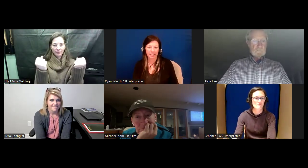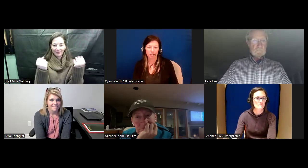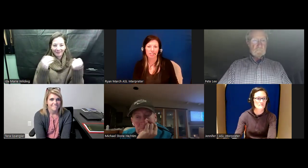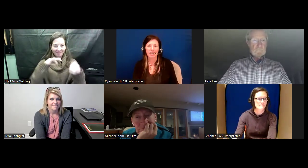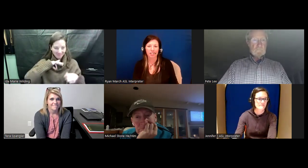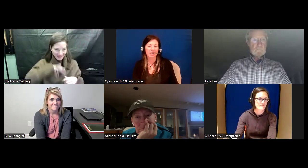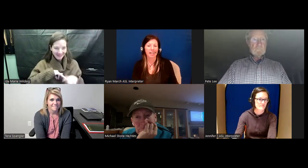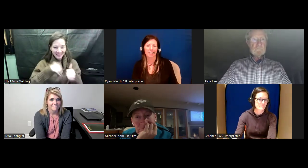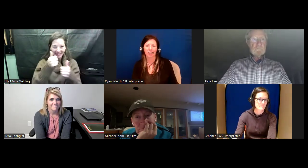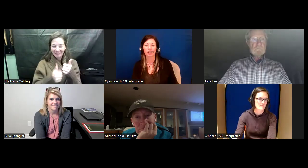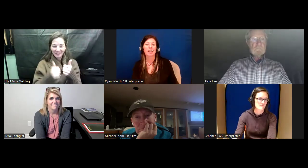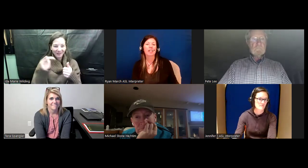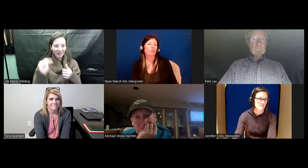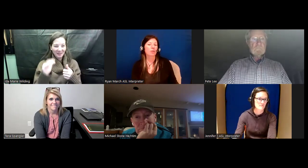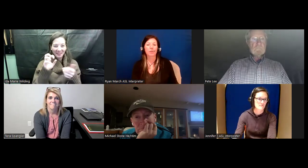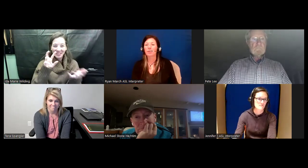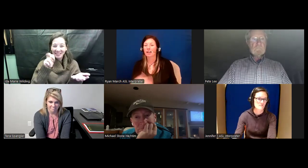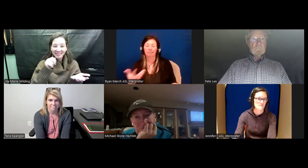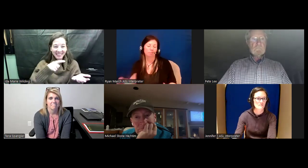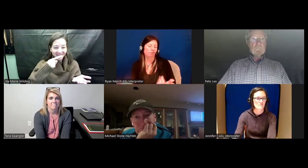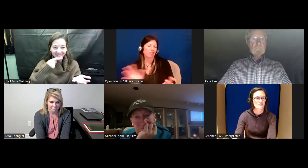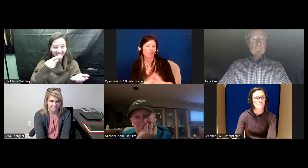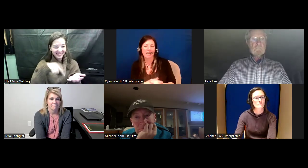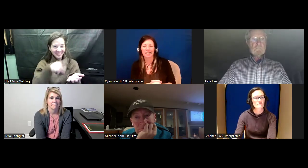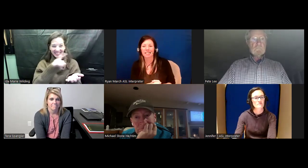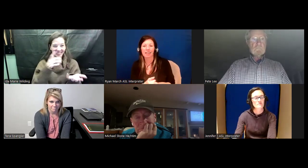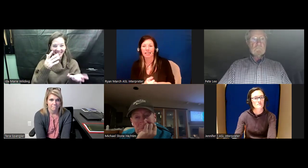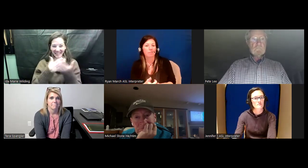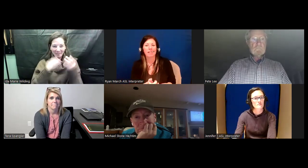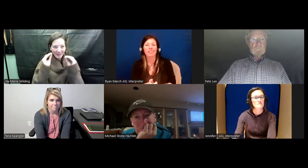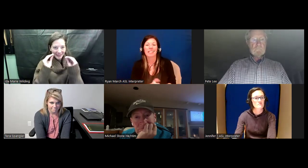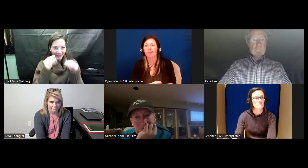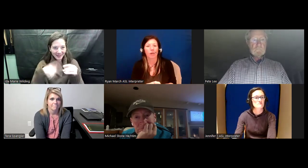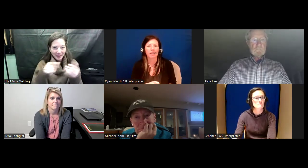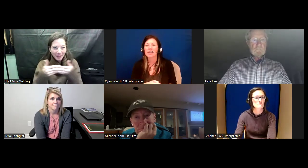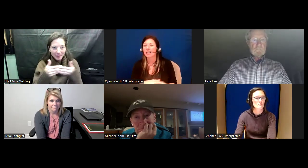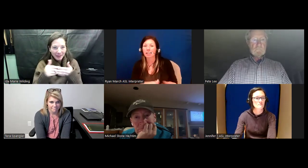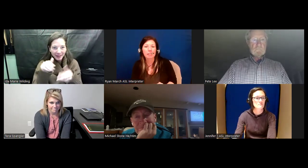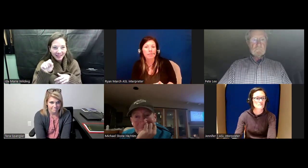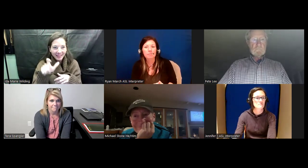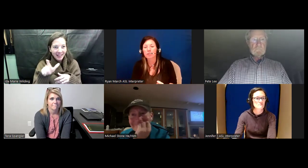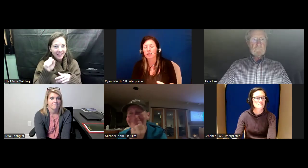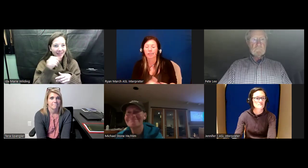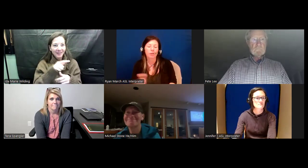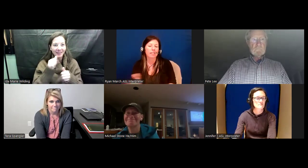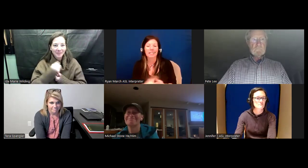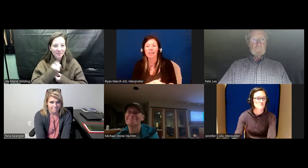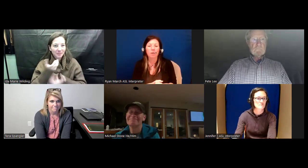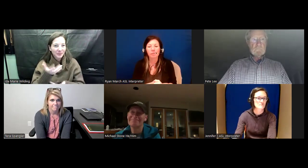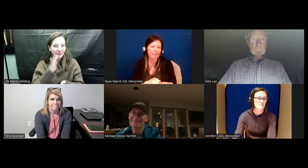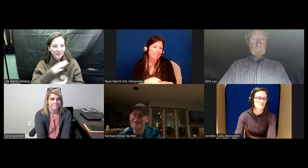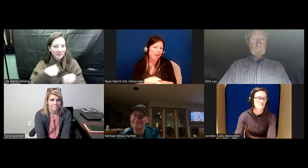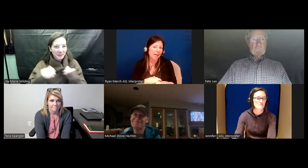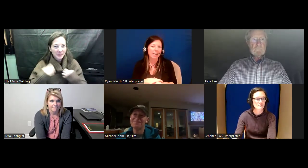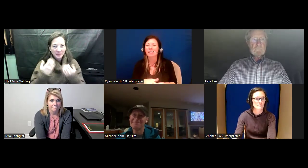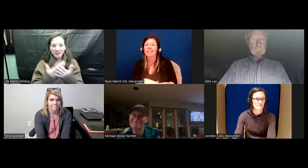my dissertation, as I look through research ASL, it benefits everyone. Hearing people, you always see, oh, the